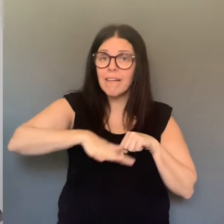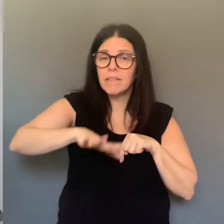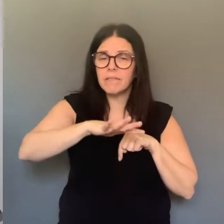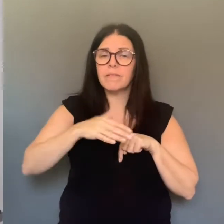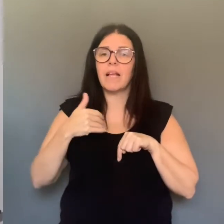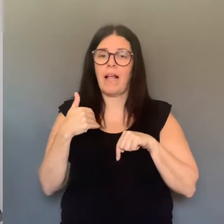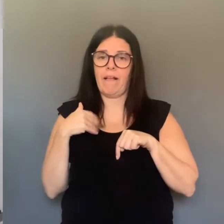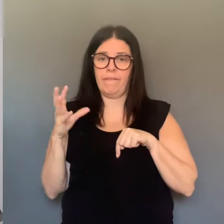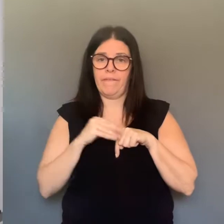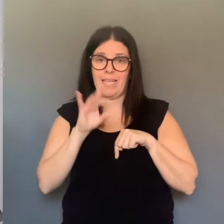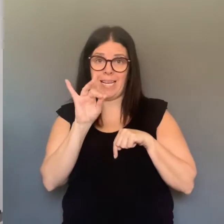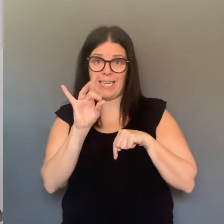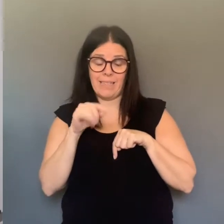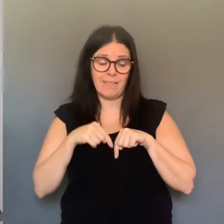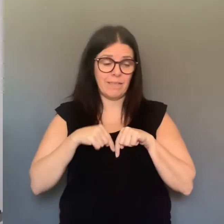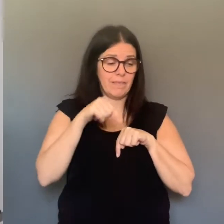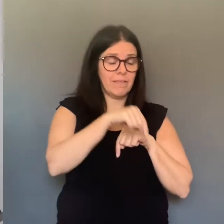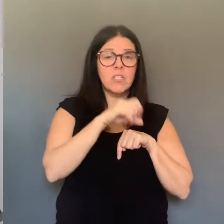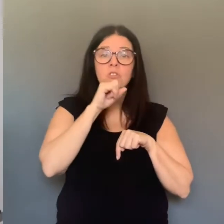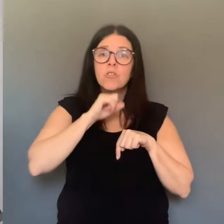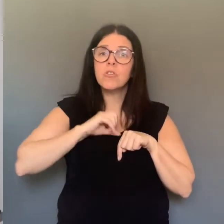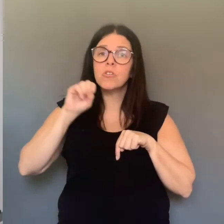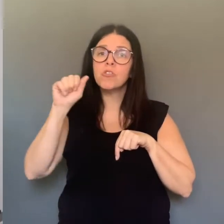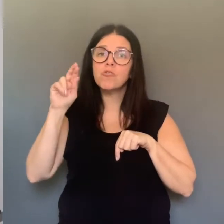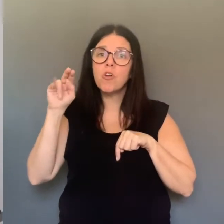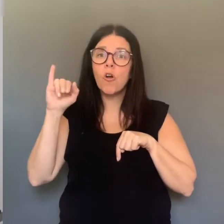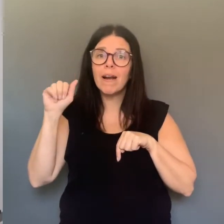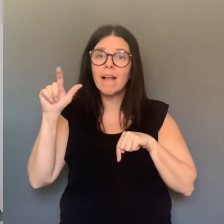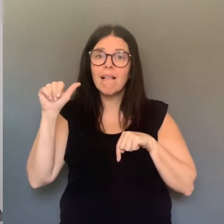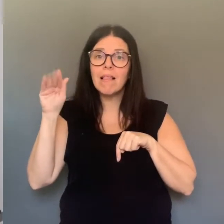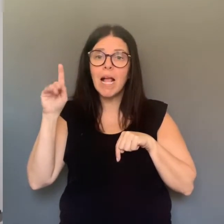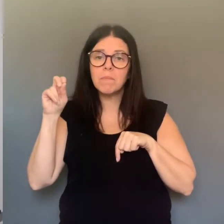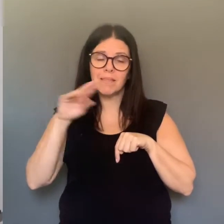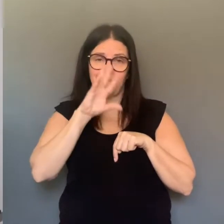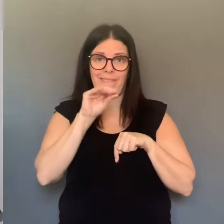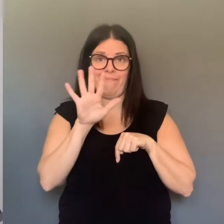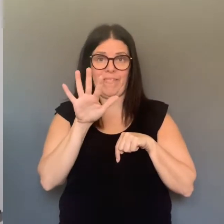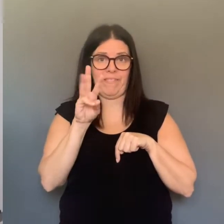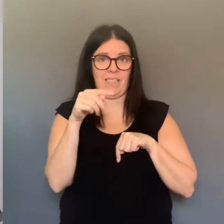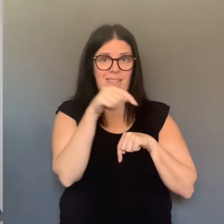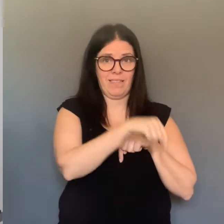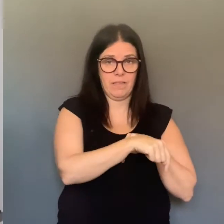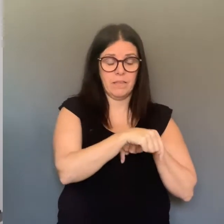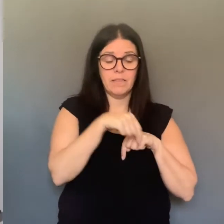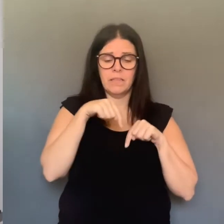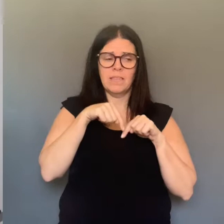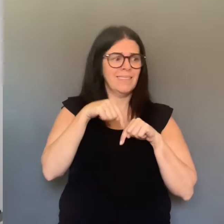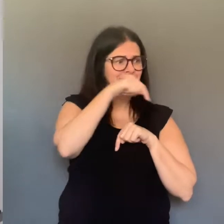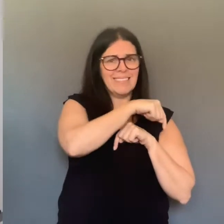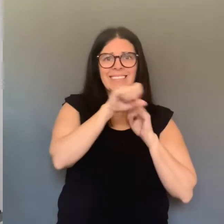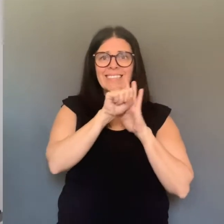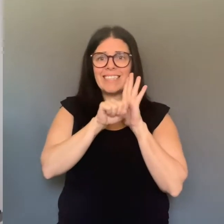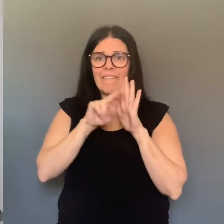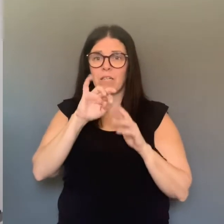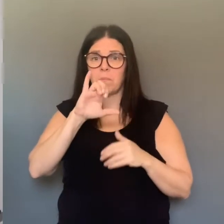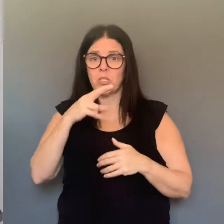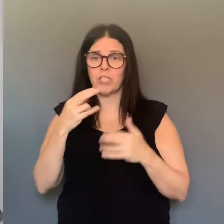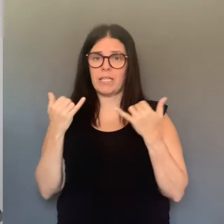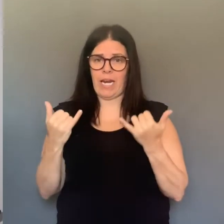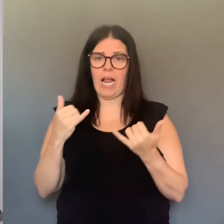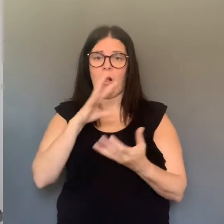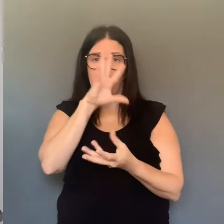2,472 cases in Detroit. We now have 128 confirmed cases of COVID-19